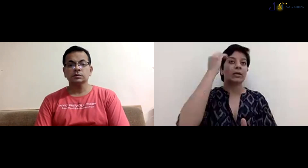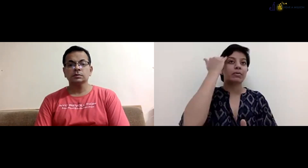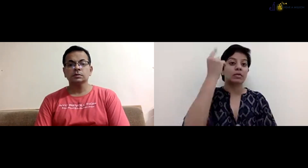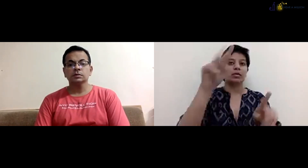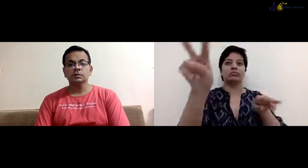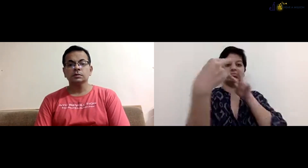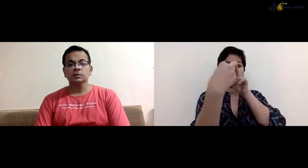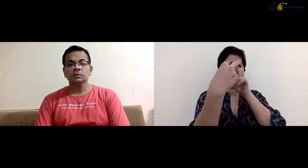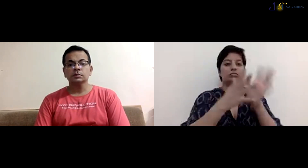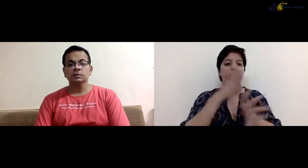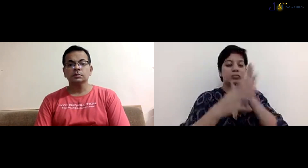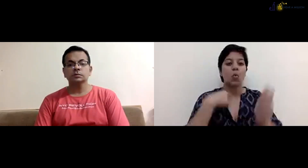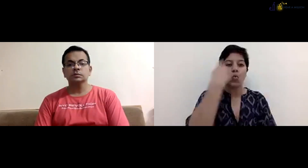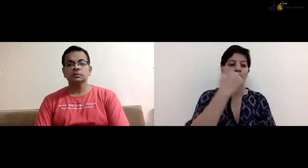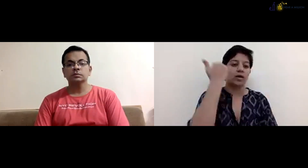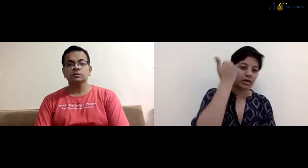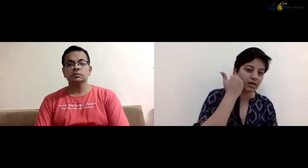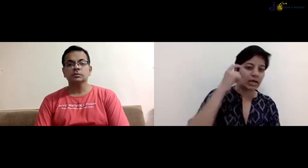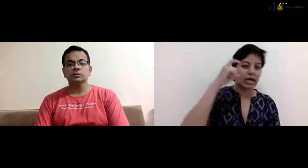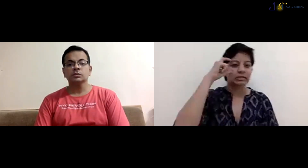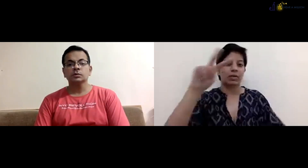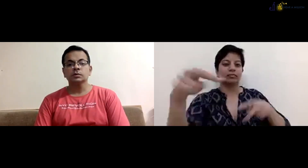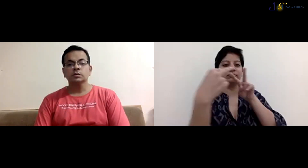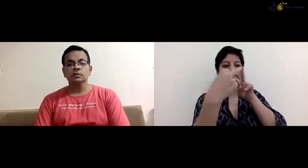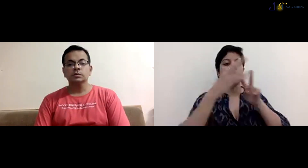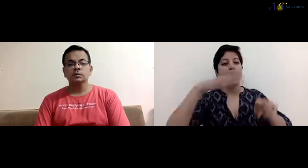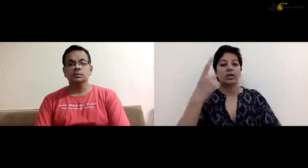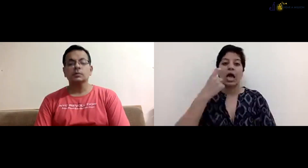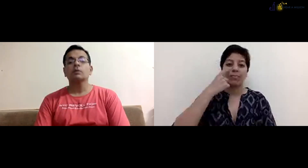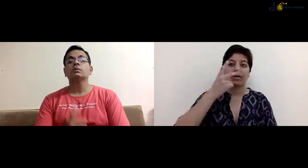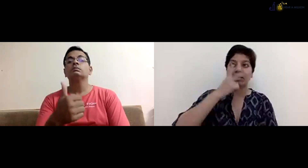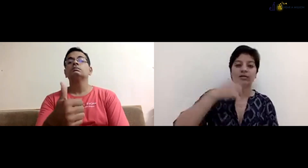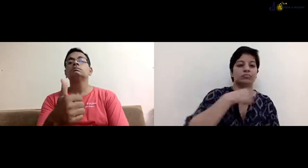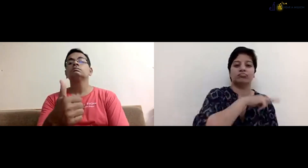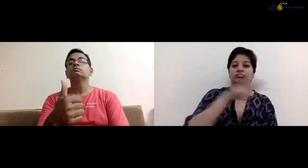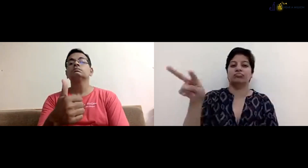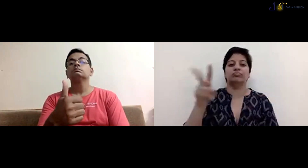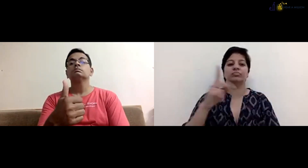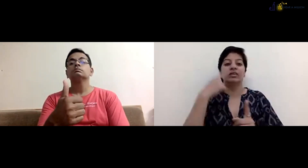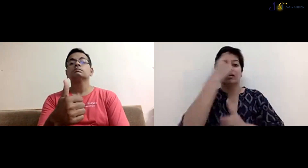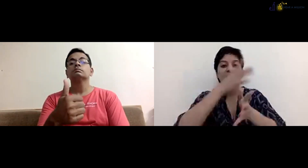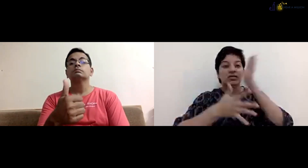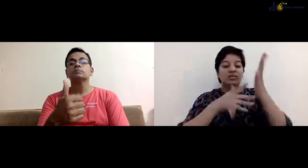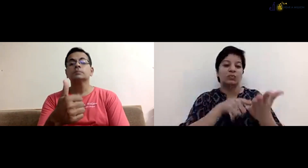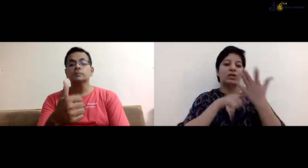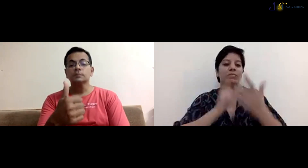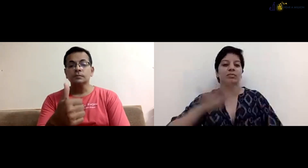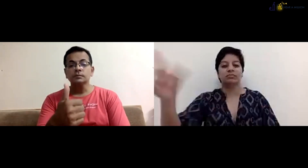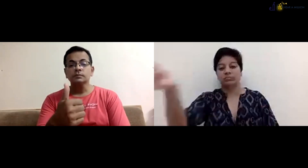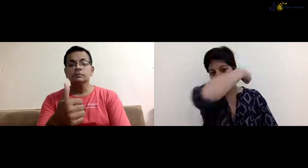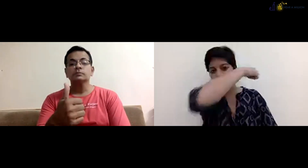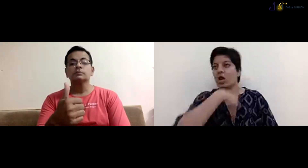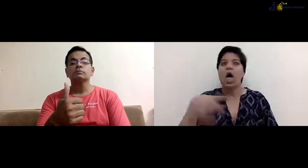I'll call to another person to call that person. So please call that guy. So I have doubt can person can see me.